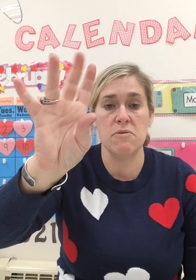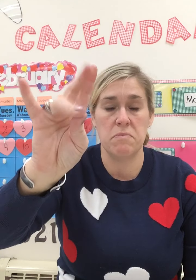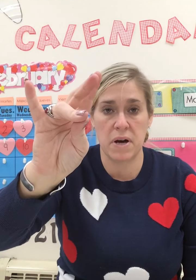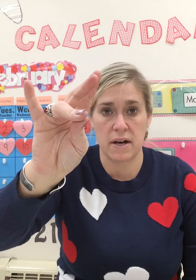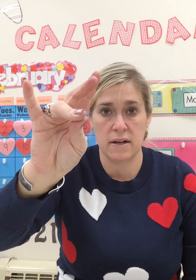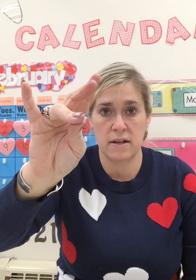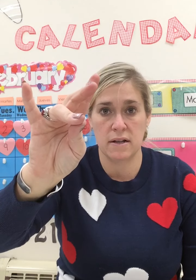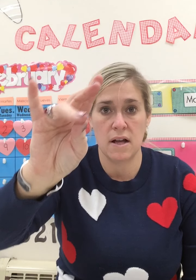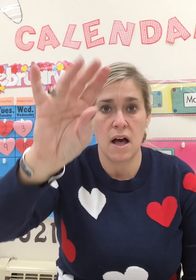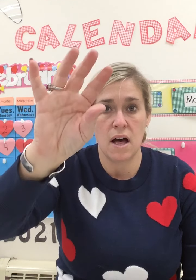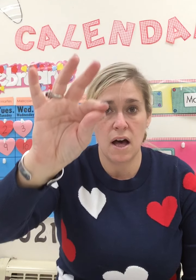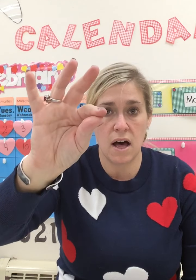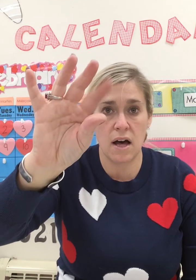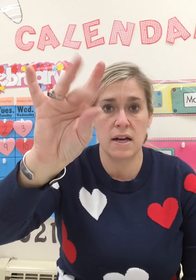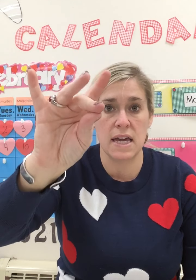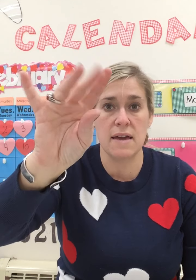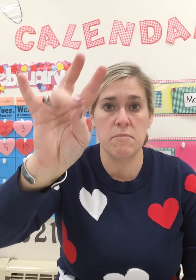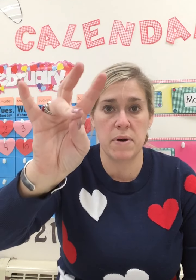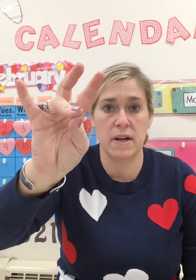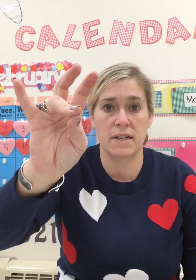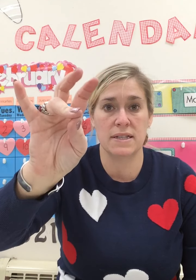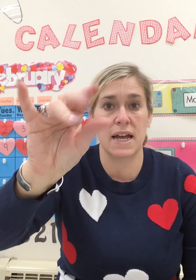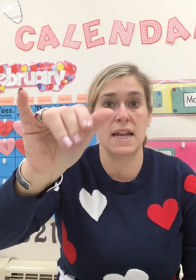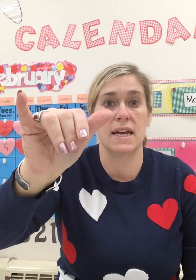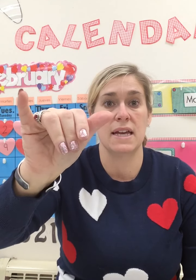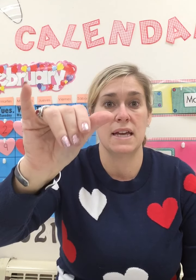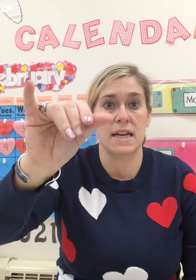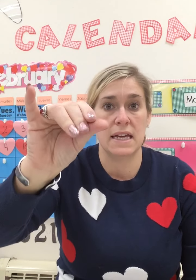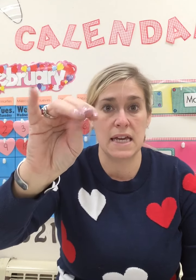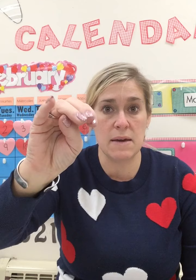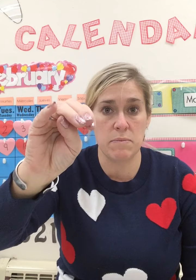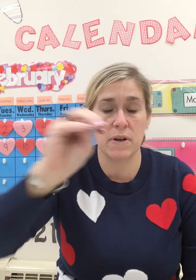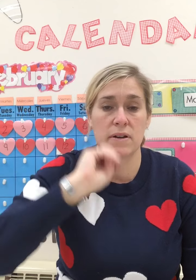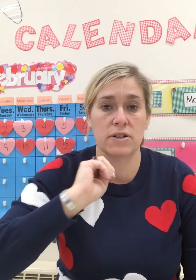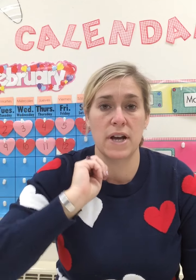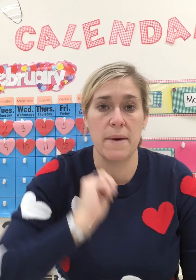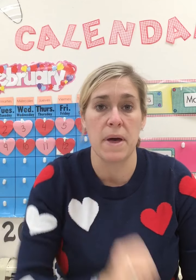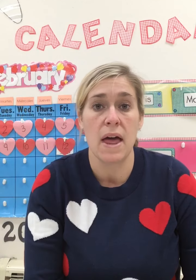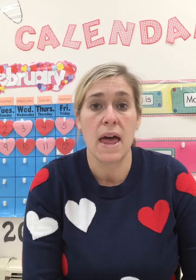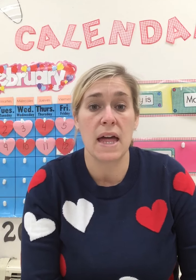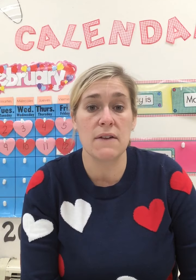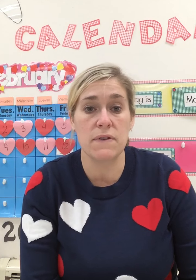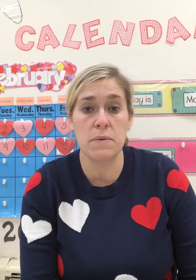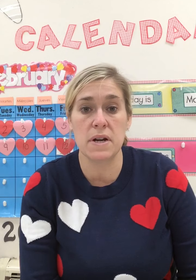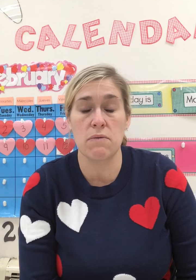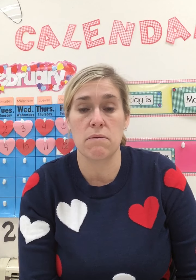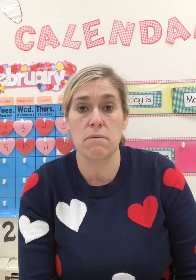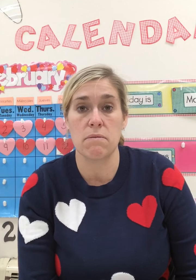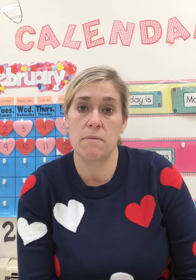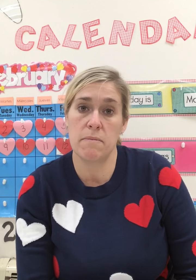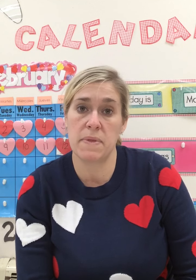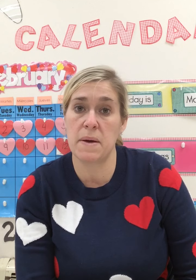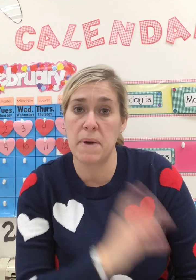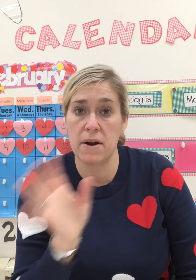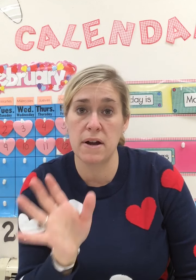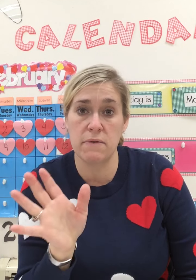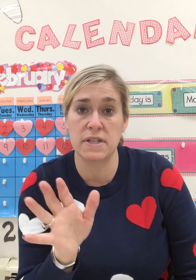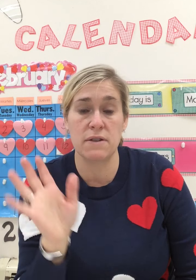H-E-P. H-E-P. Slide it. Heap. Good job. And if you want to, the parent wants to